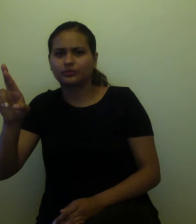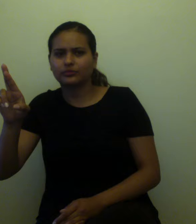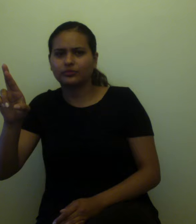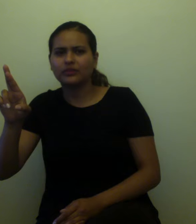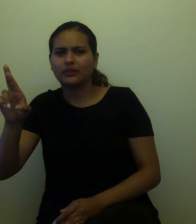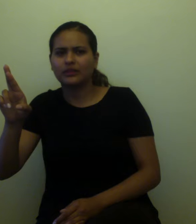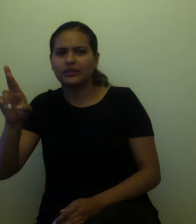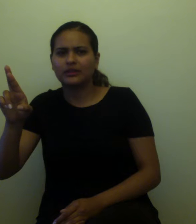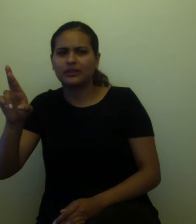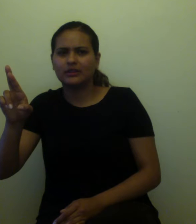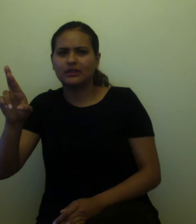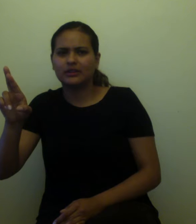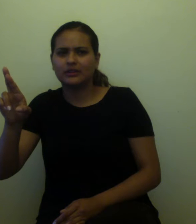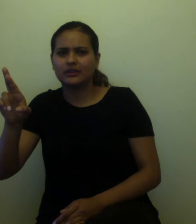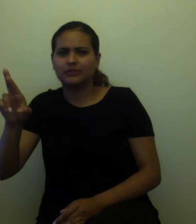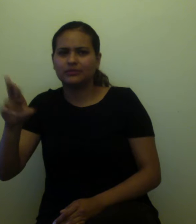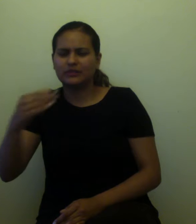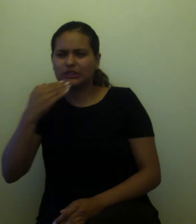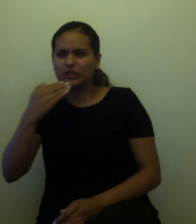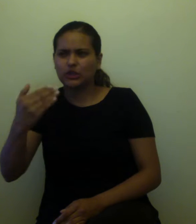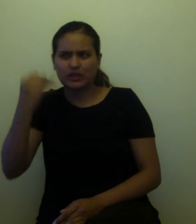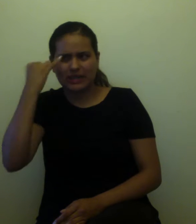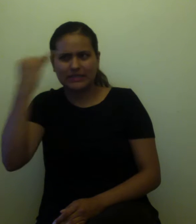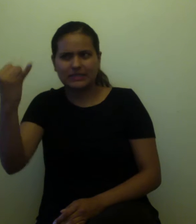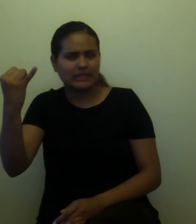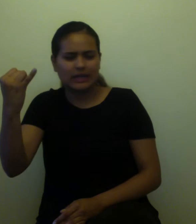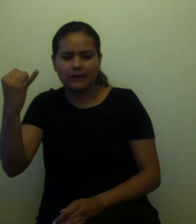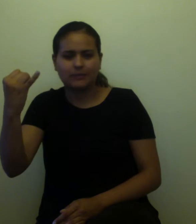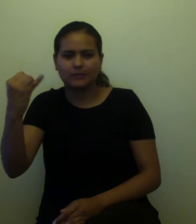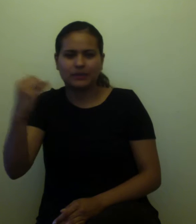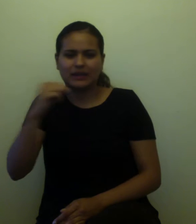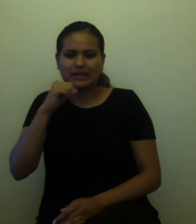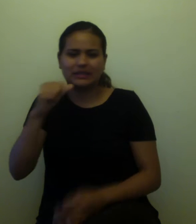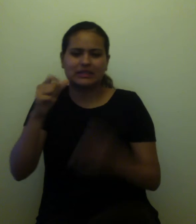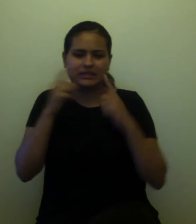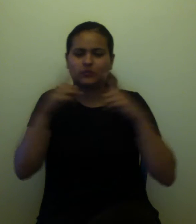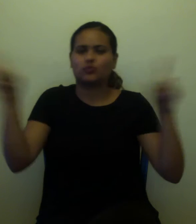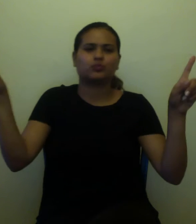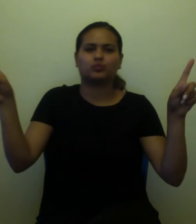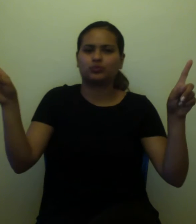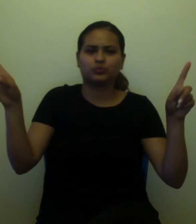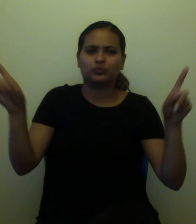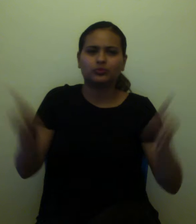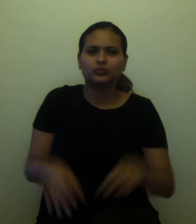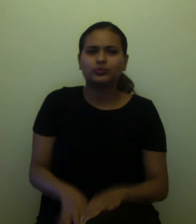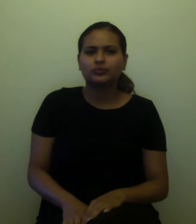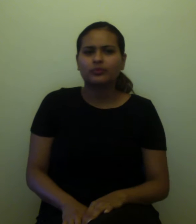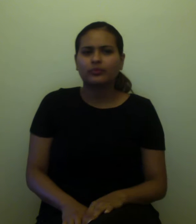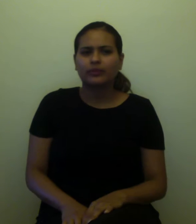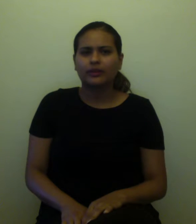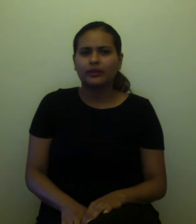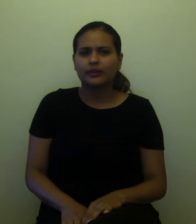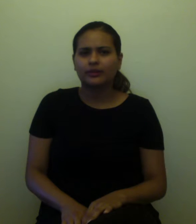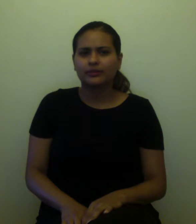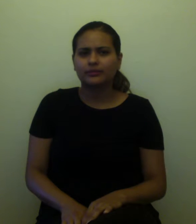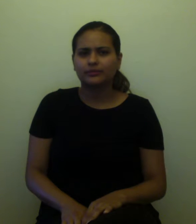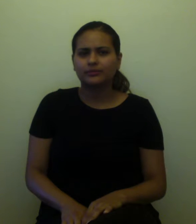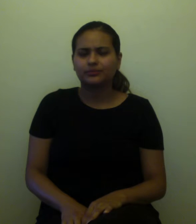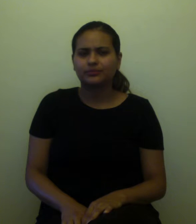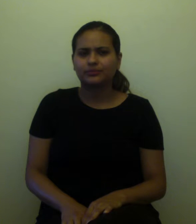work. But hypnopedia did open the doors to research in other areas, and we've had incredible discoveries about learning